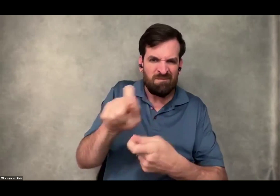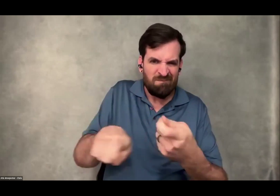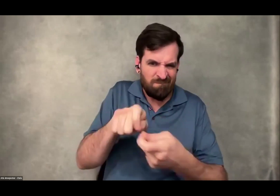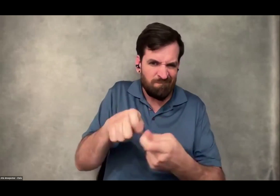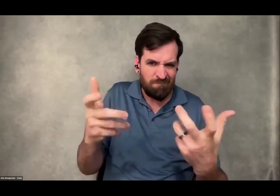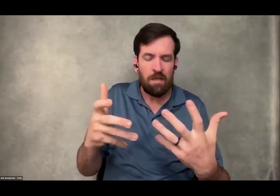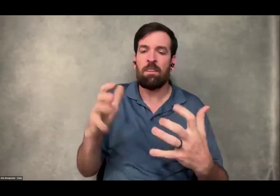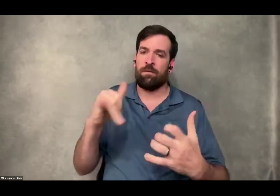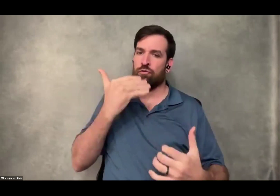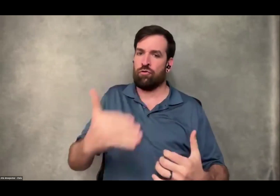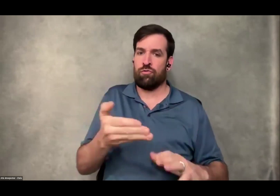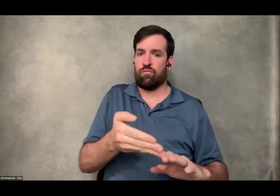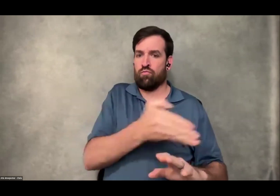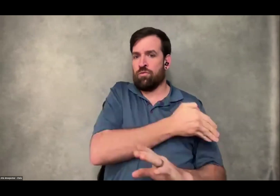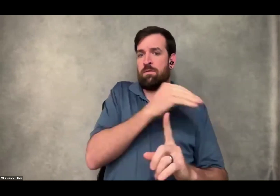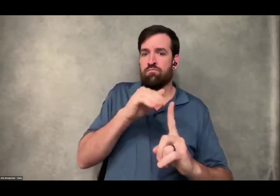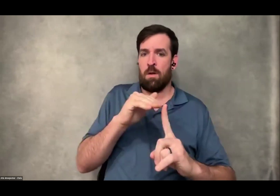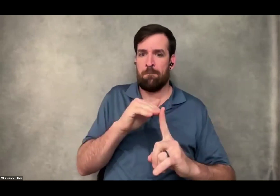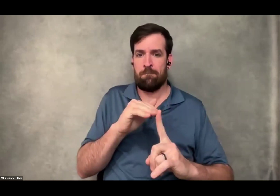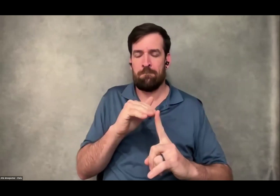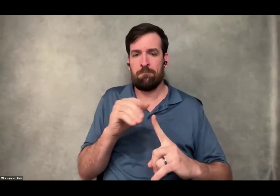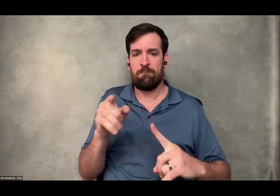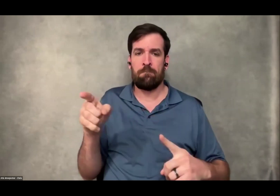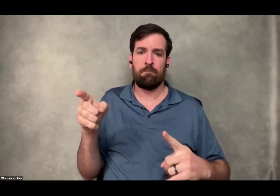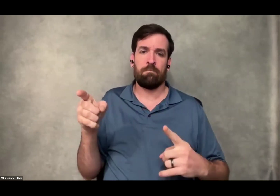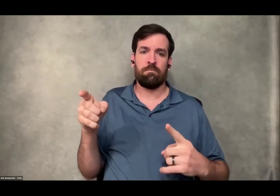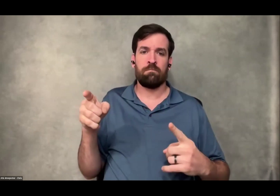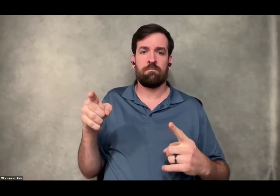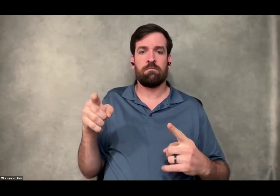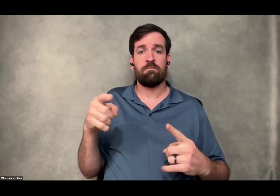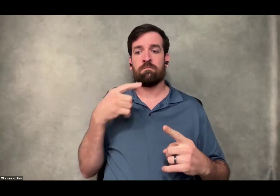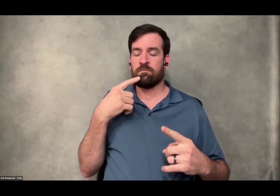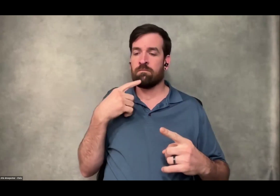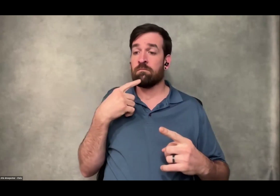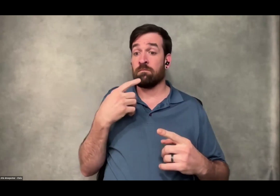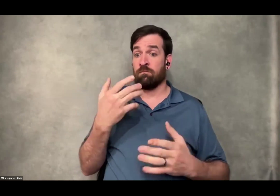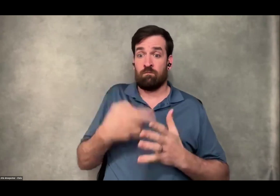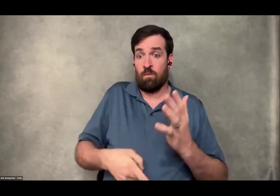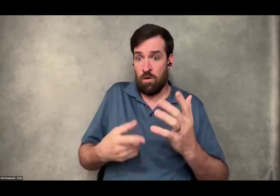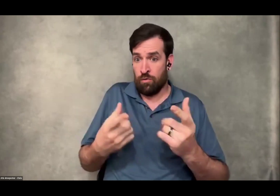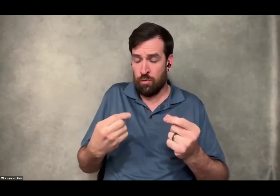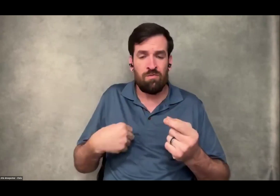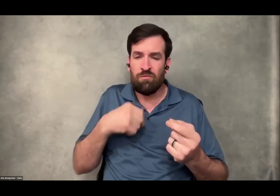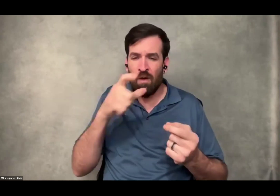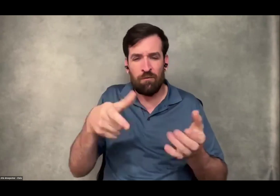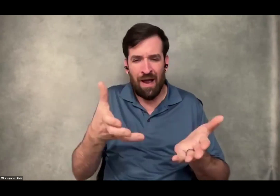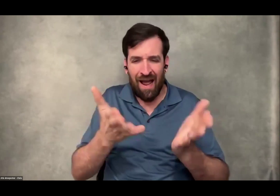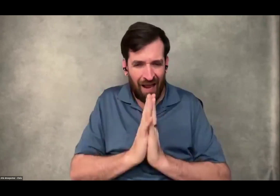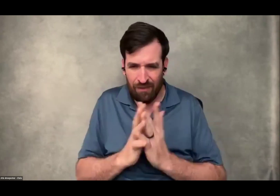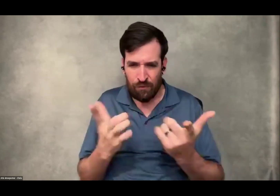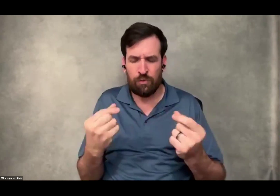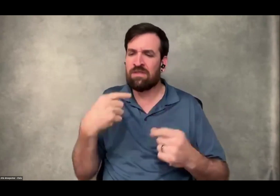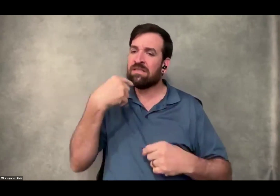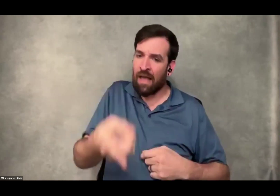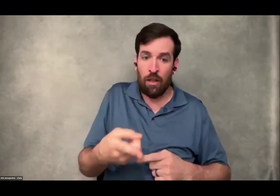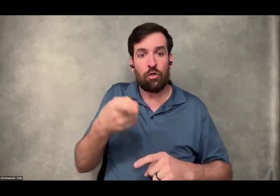So that pre-prompt where where you tell them what they're going to do. You don't need to ask it what to do. No, you can just tell it, you